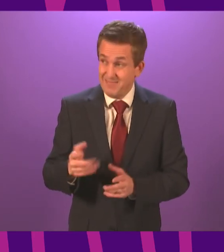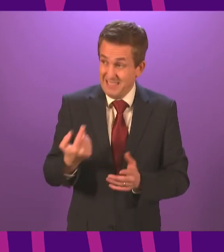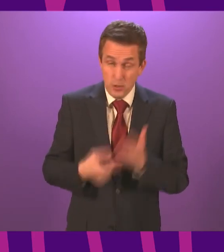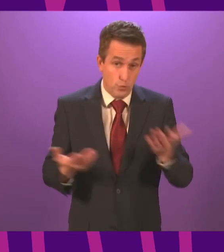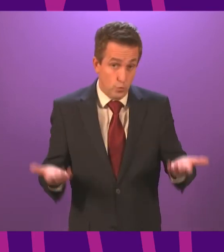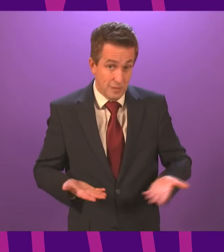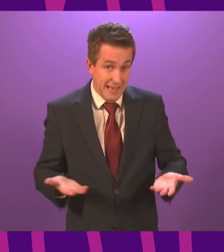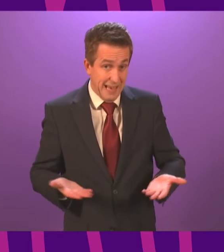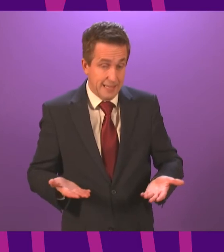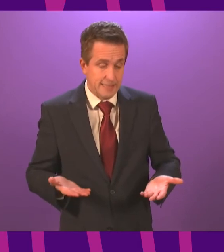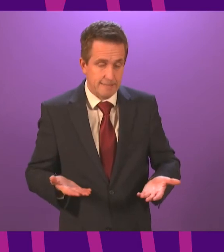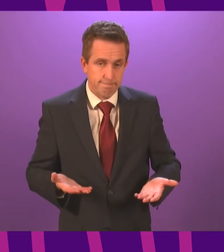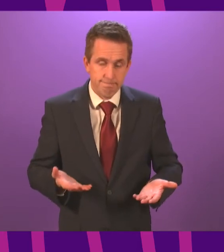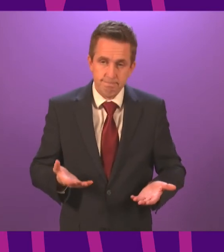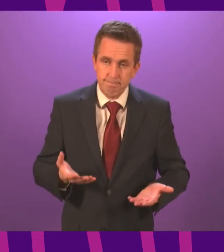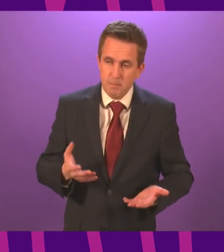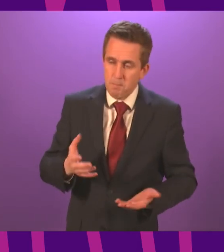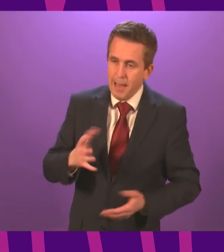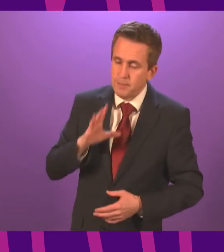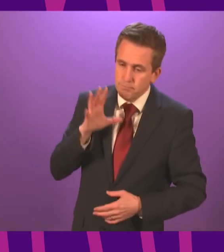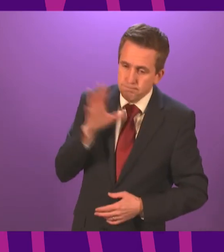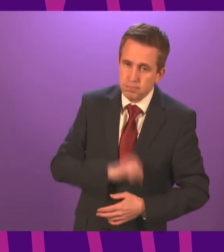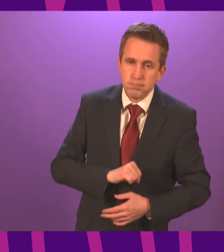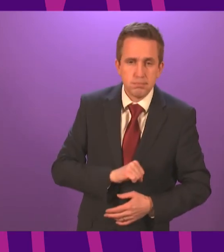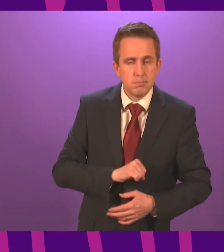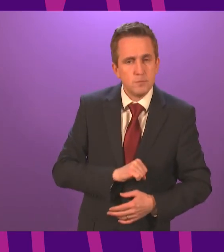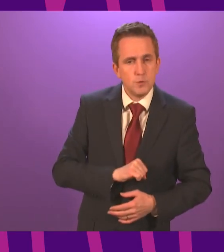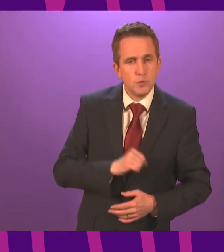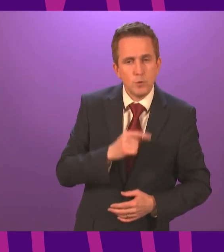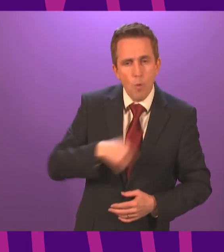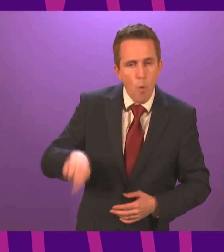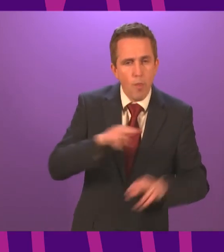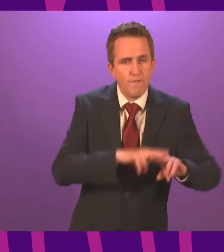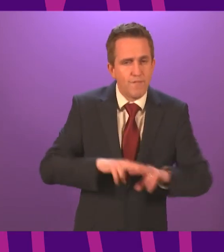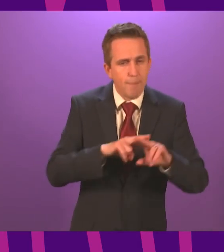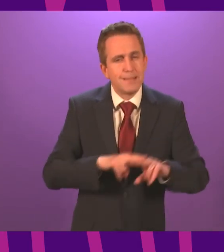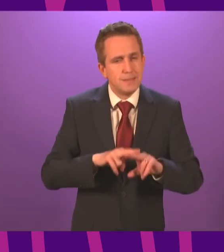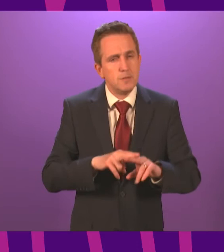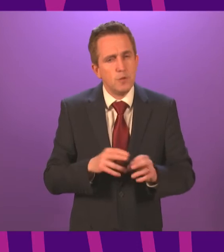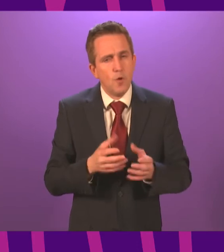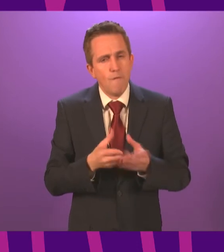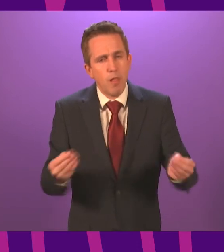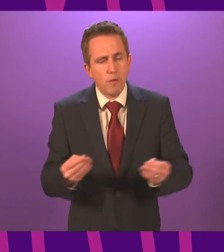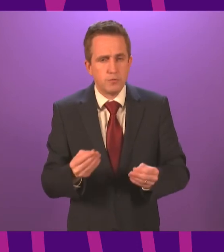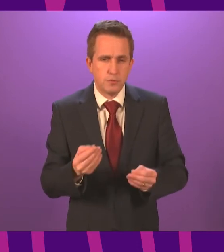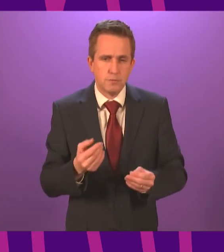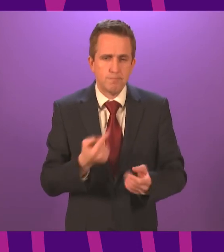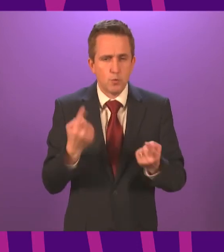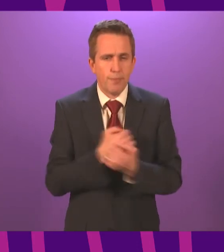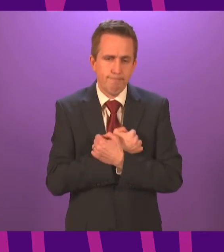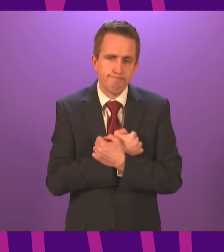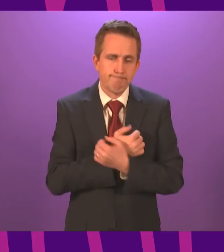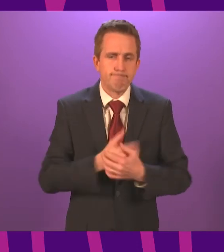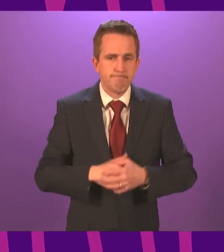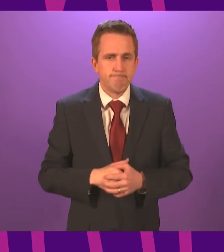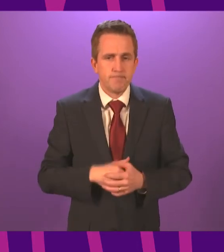today. And my condolences go to each and every one of the families who have lost a loved one. That's the human impact of